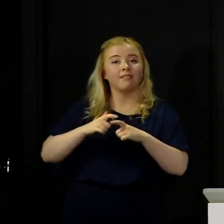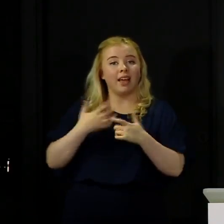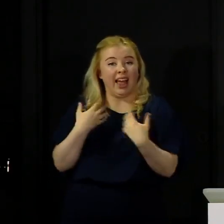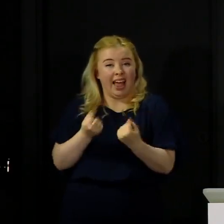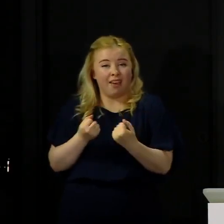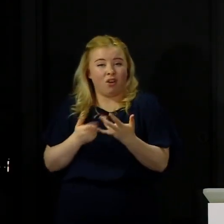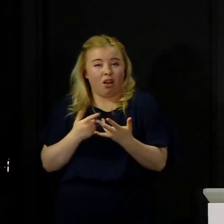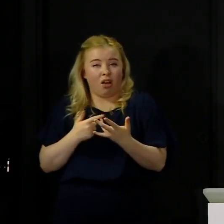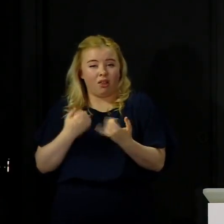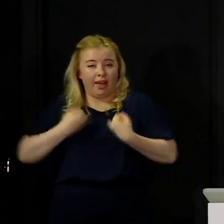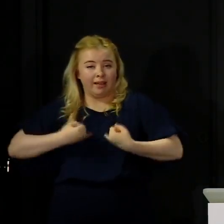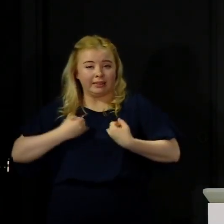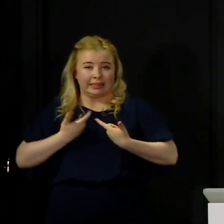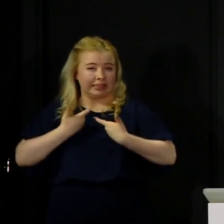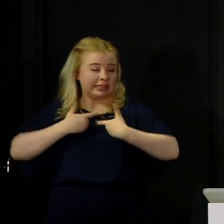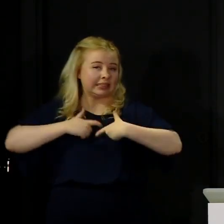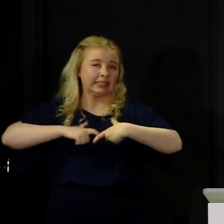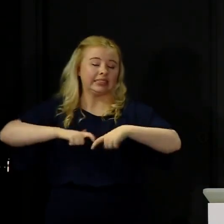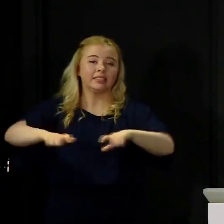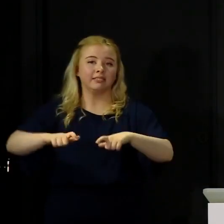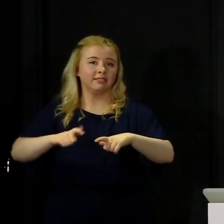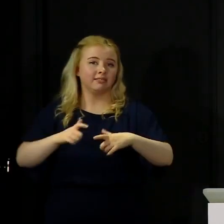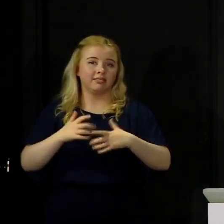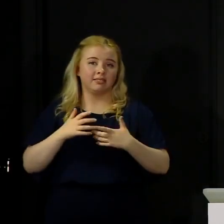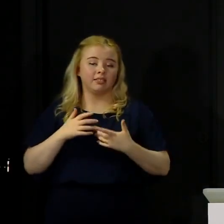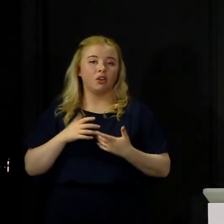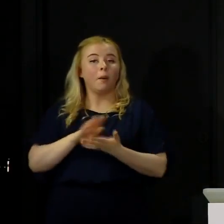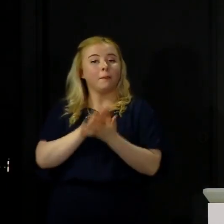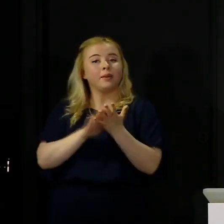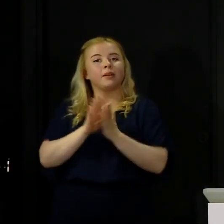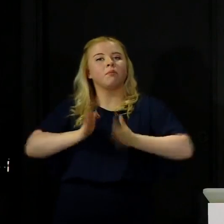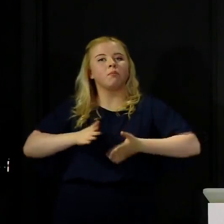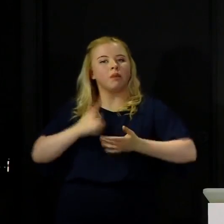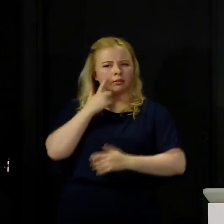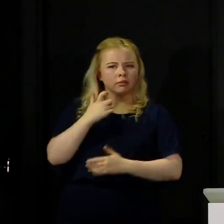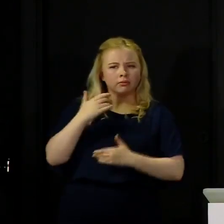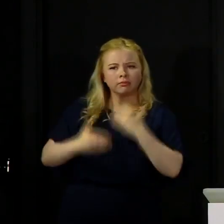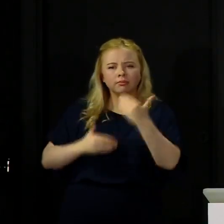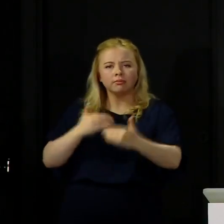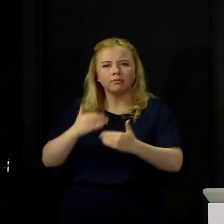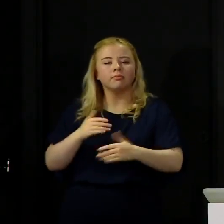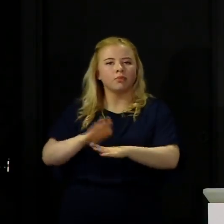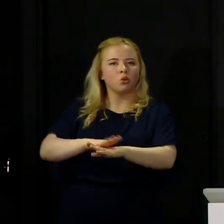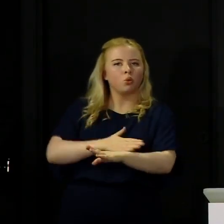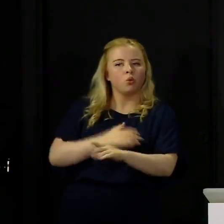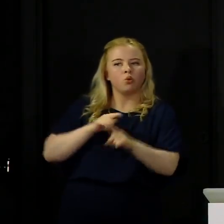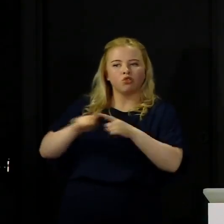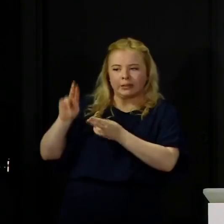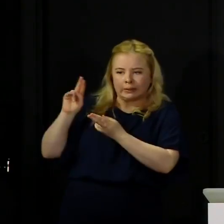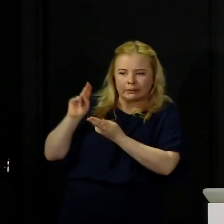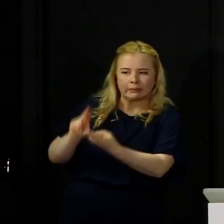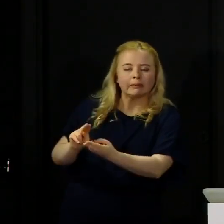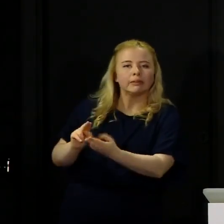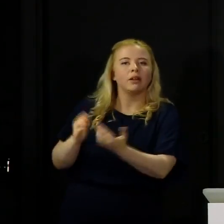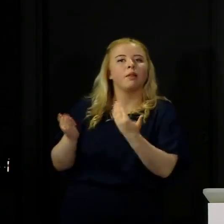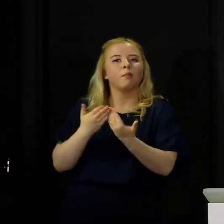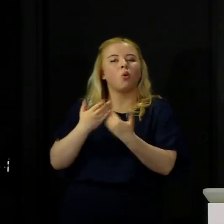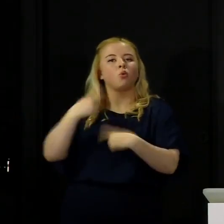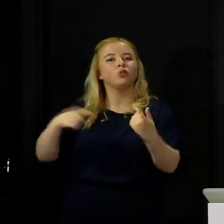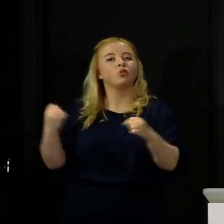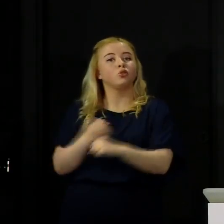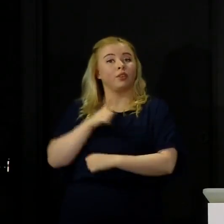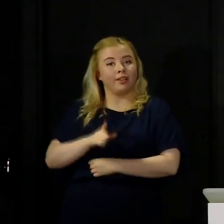of it. So all of that says that we must continue to be cautious and suppress it. And the more we do that, the more we